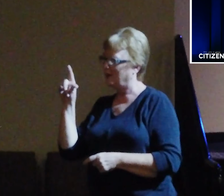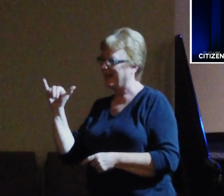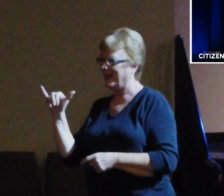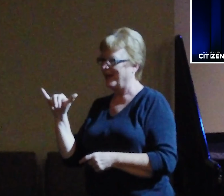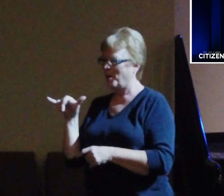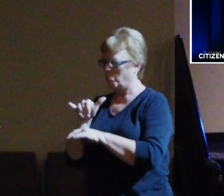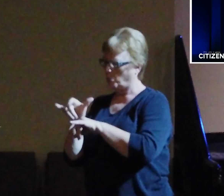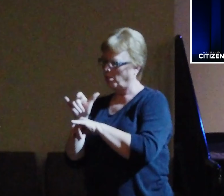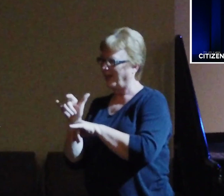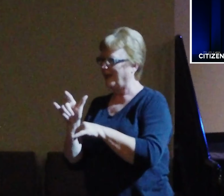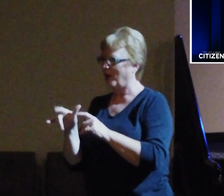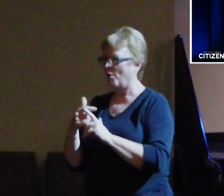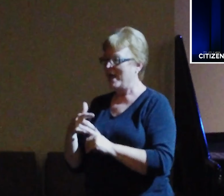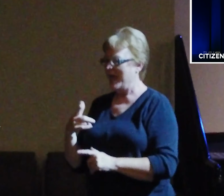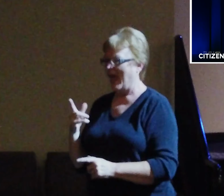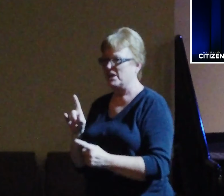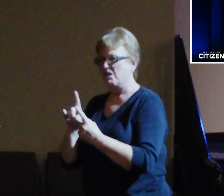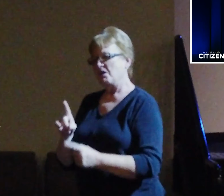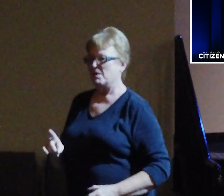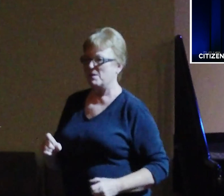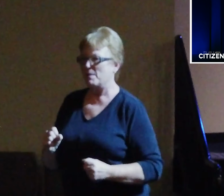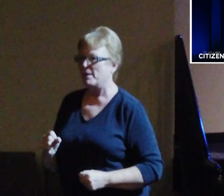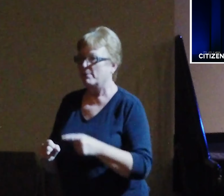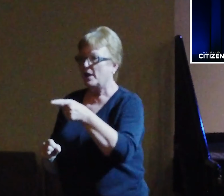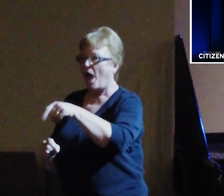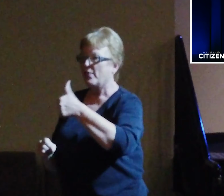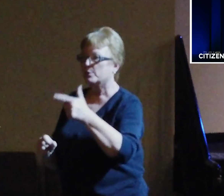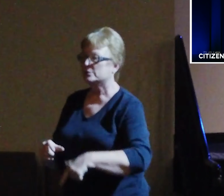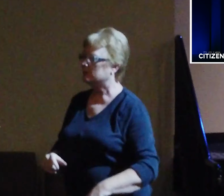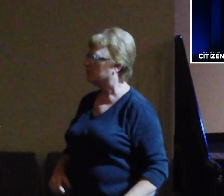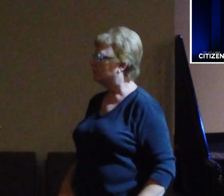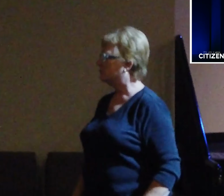It weakens them. It deflates them. It actually terrifies them.